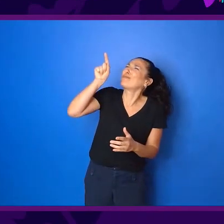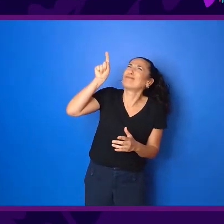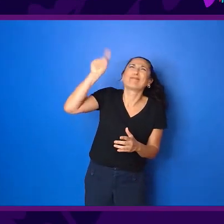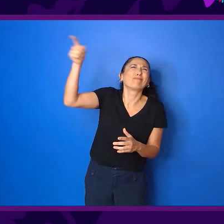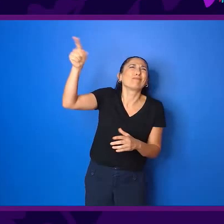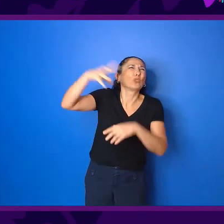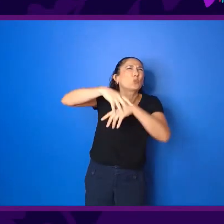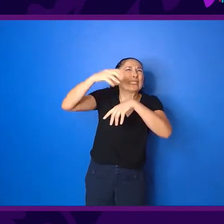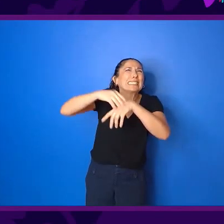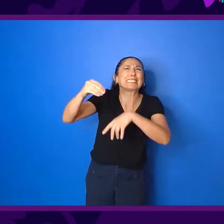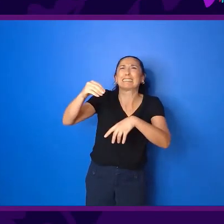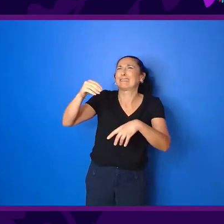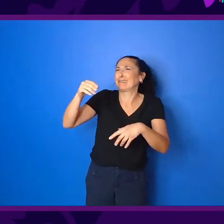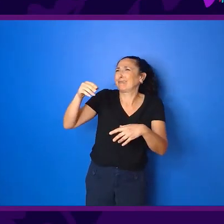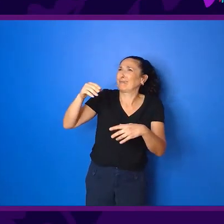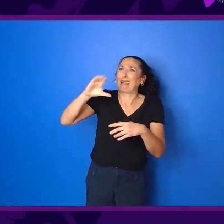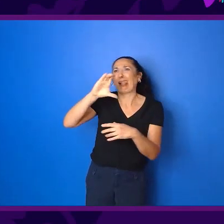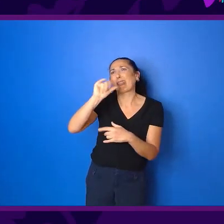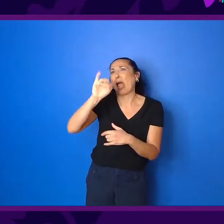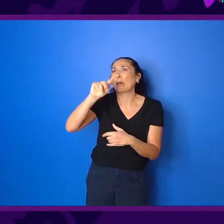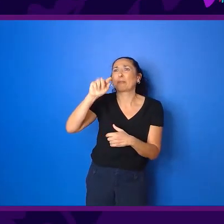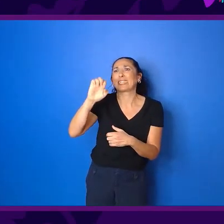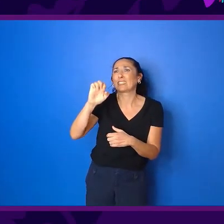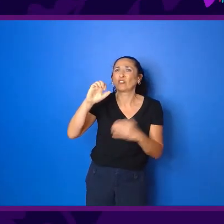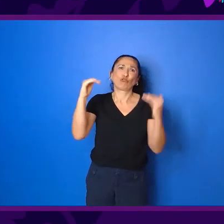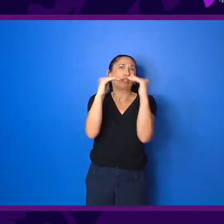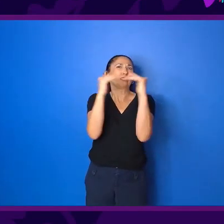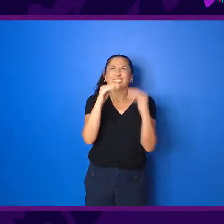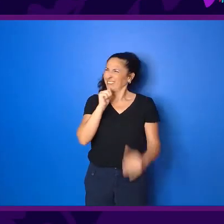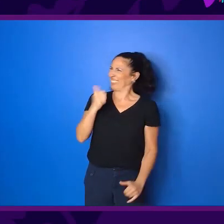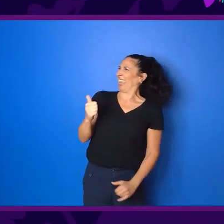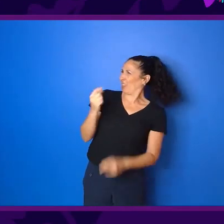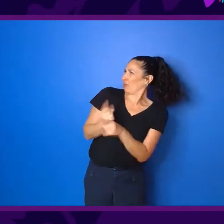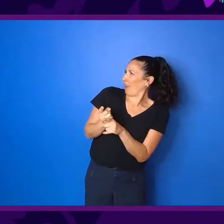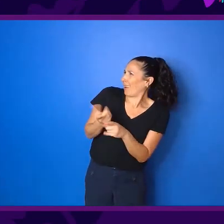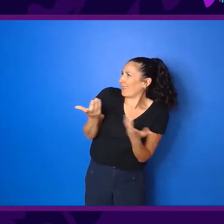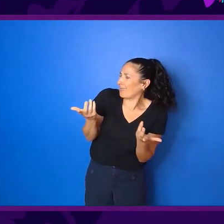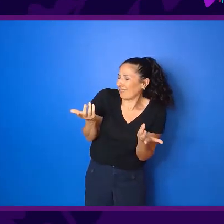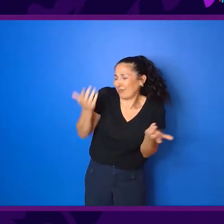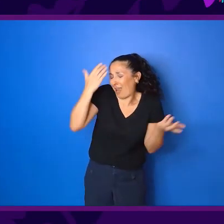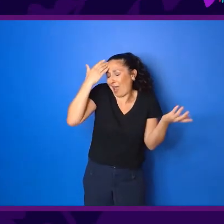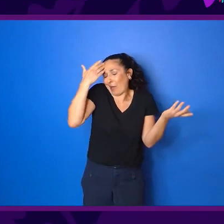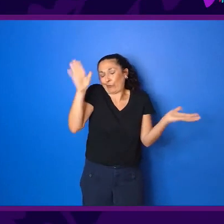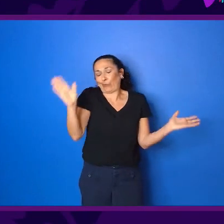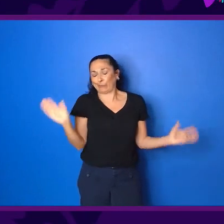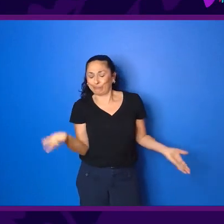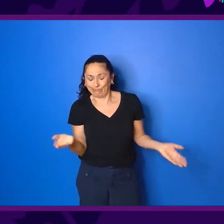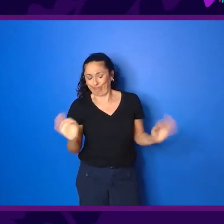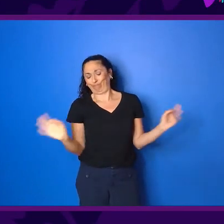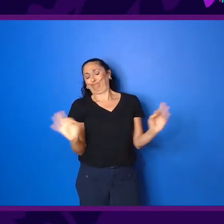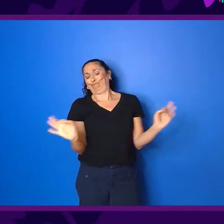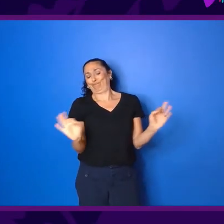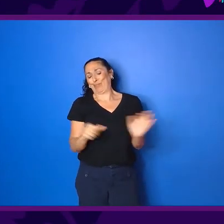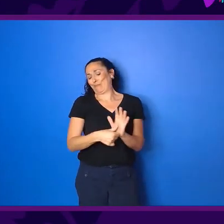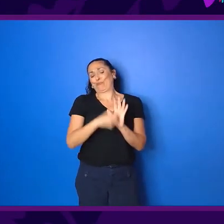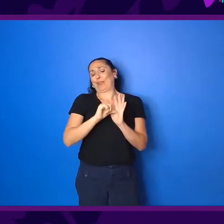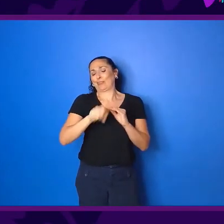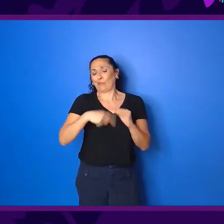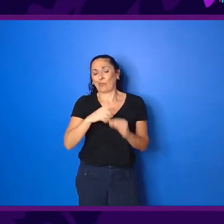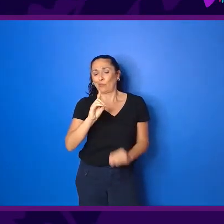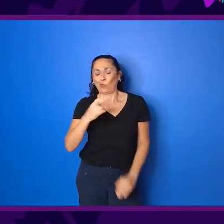who's doing all this climate justice stuff. She's like 10, right? I mean, I don't know. I mean, I don't see what's so impressive. And